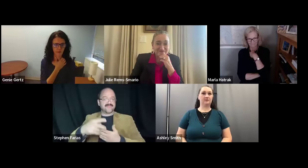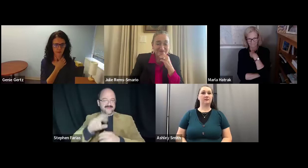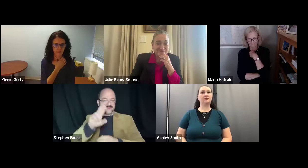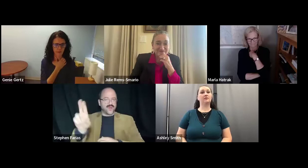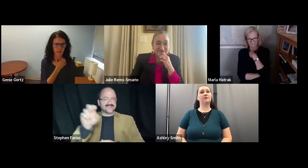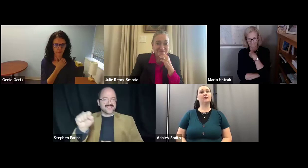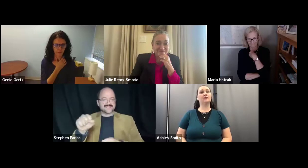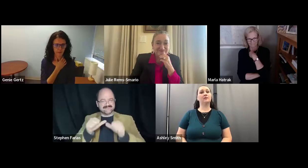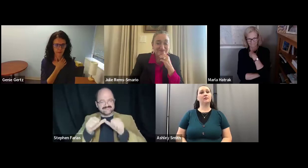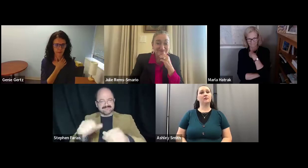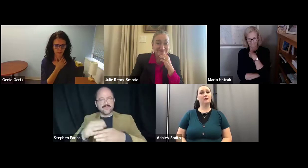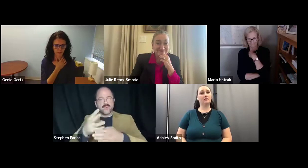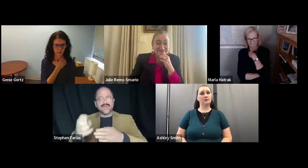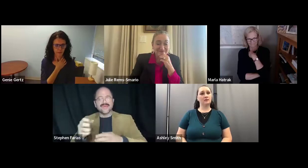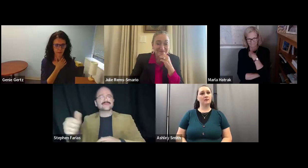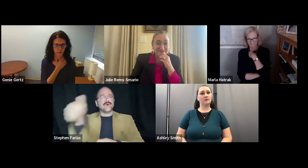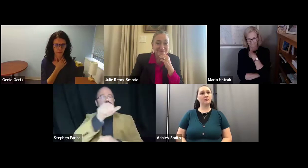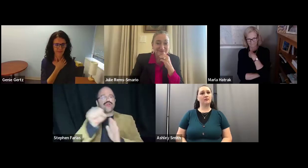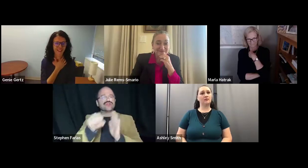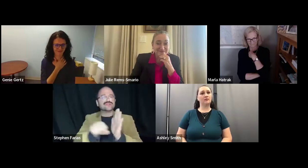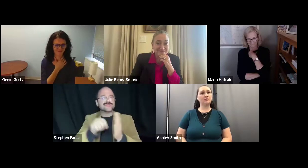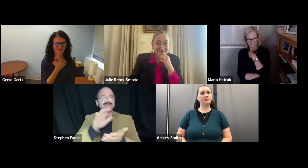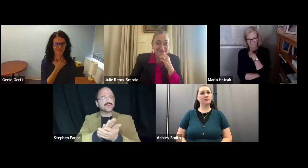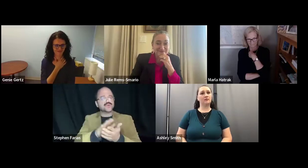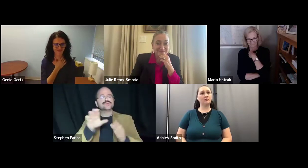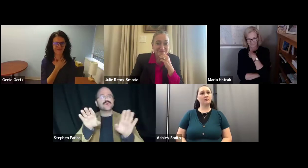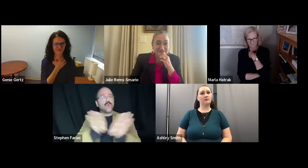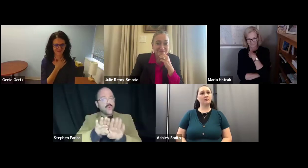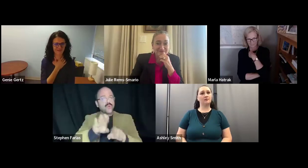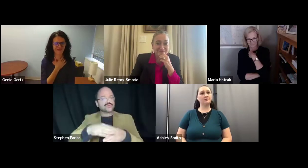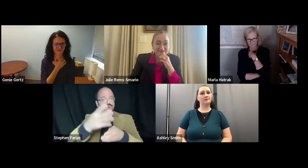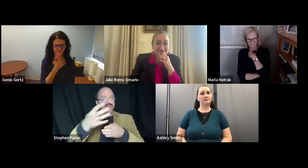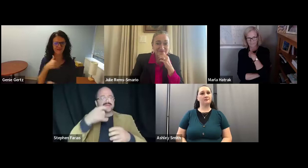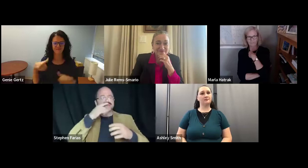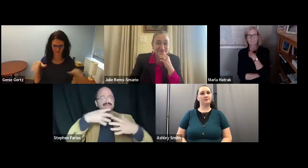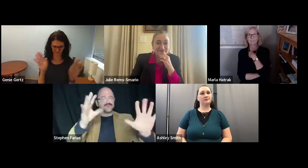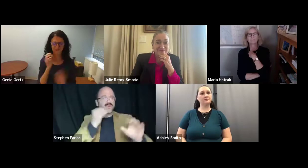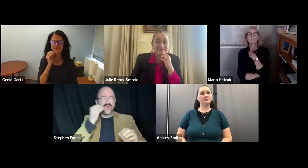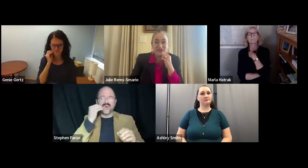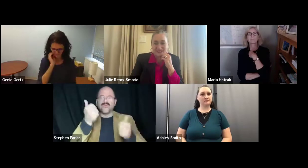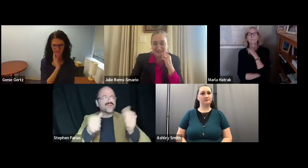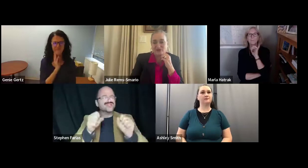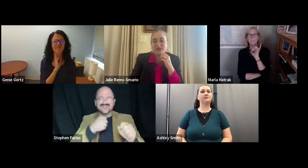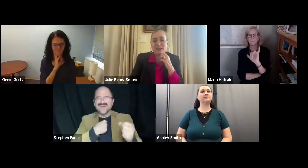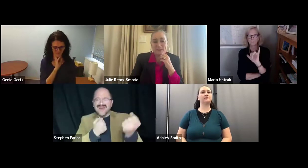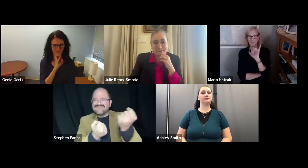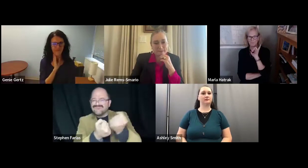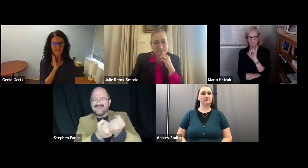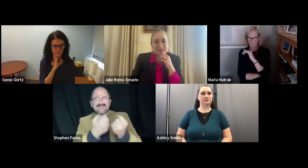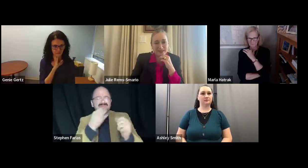only 24/7 residential school program in the country. Other schools typically are closed. There's no educational programs